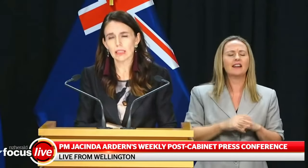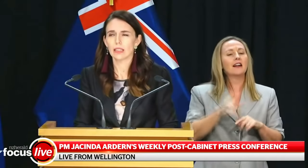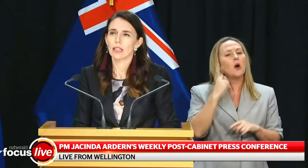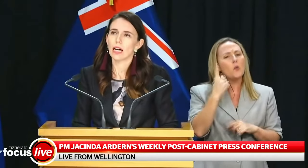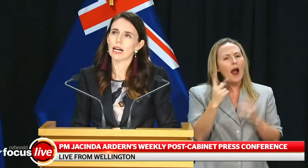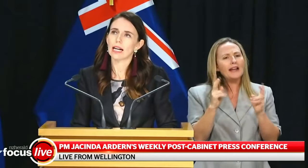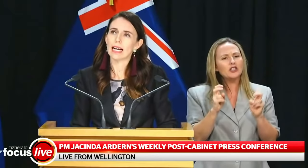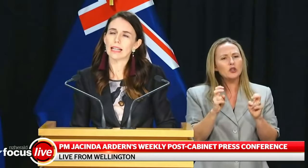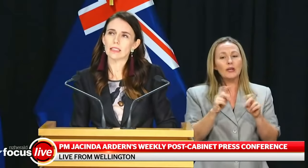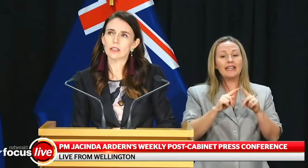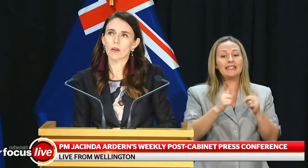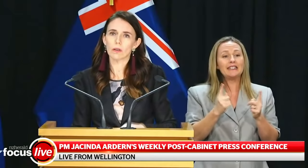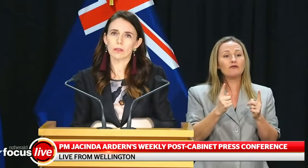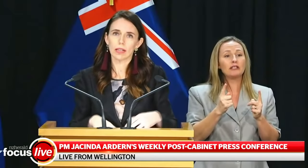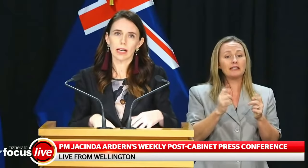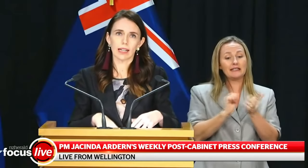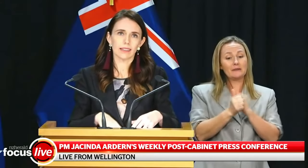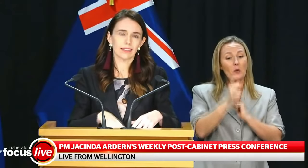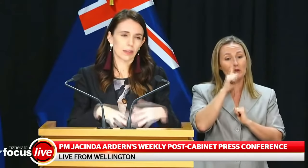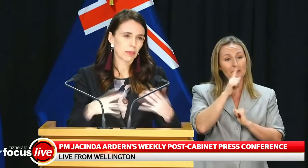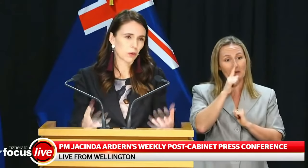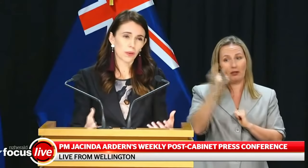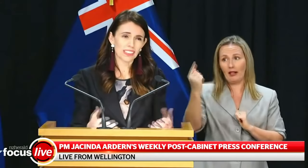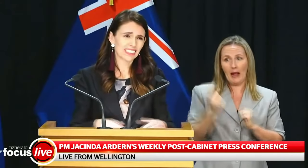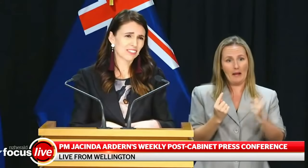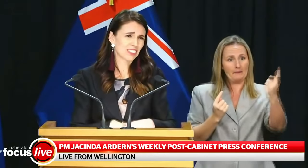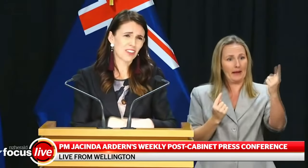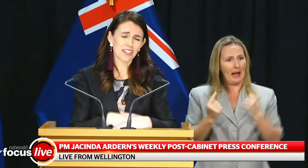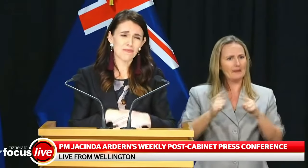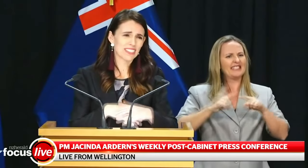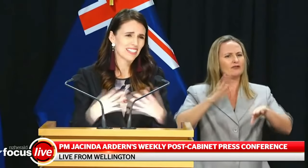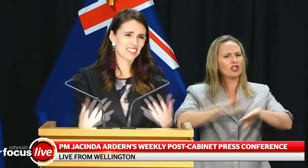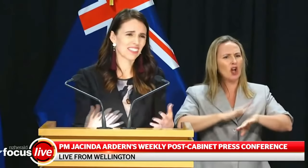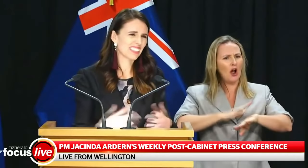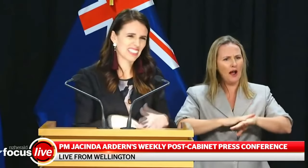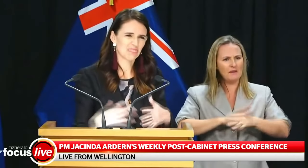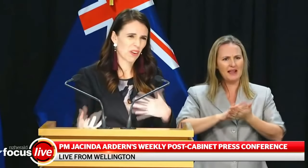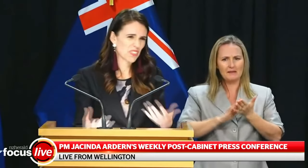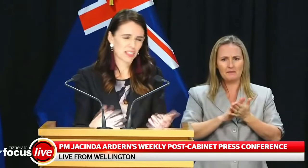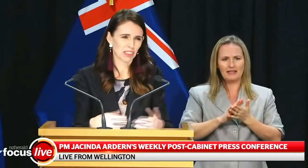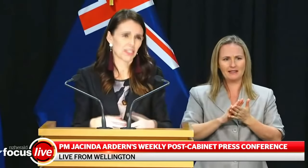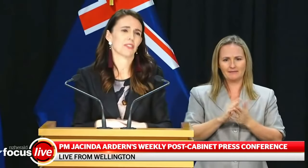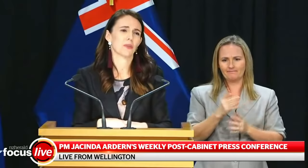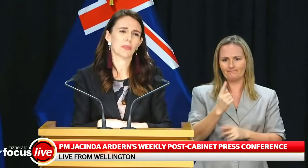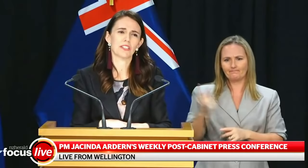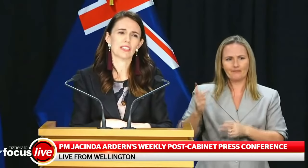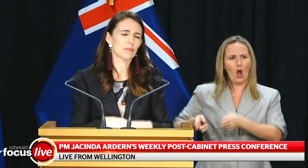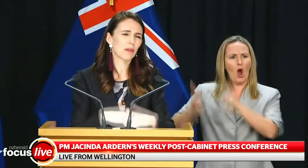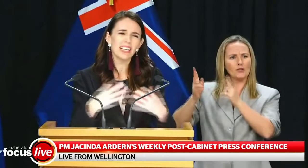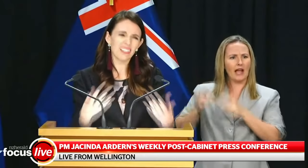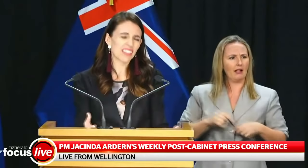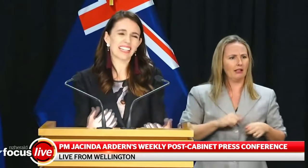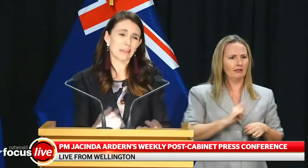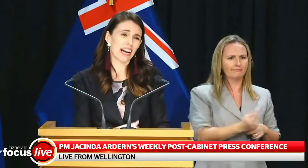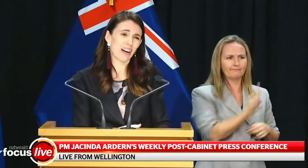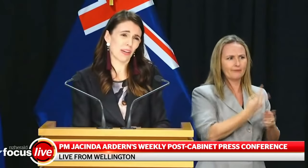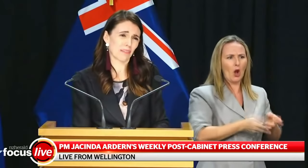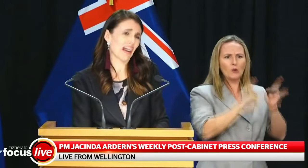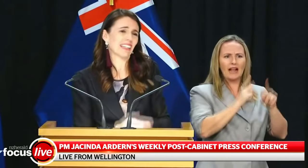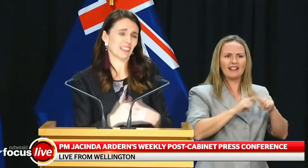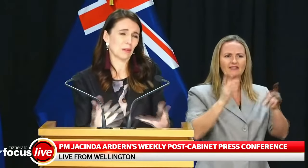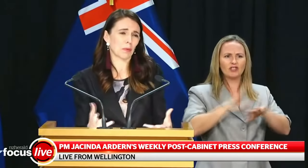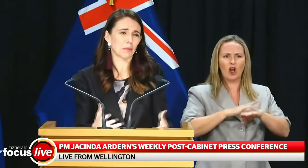times. And so they'll be in quarantine at different times, and so that does pose some logistical questions. But we have been thinking about